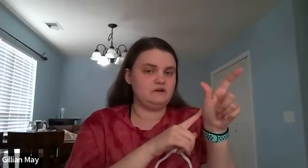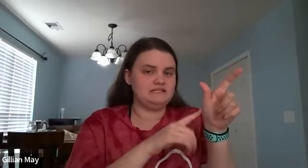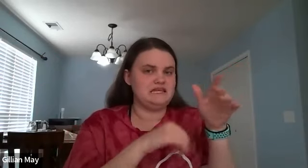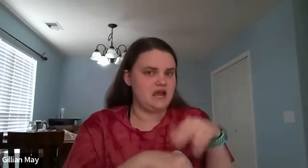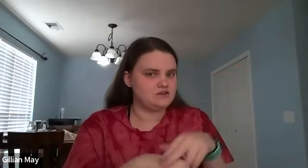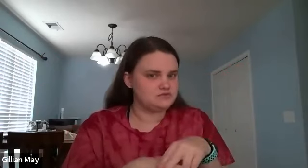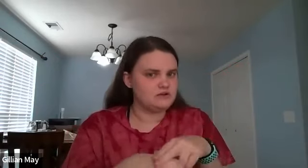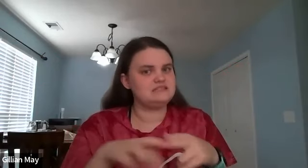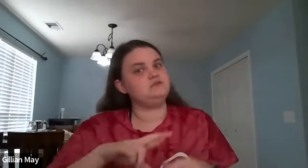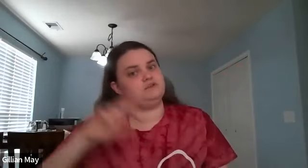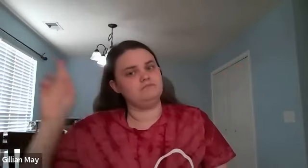as natural as like.